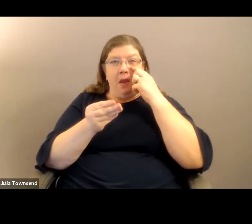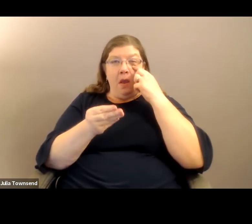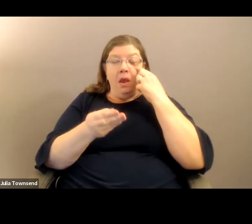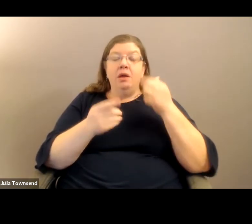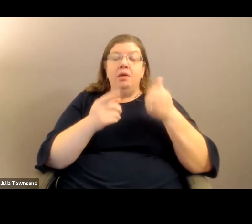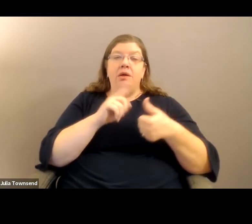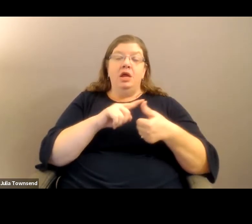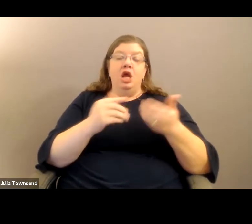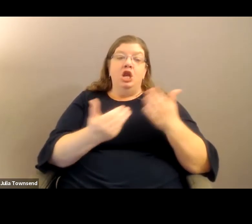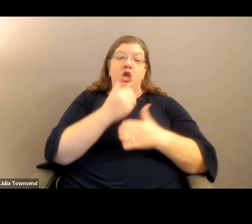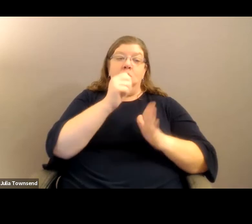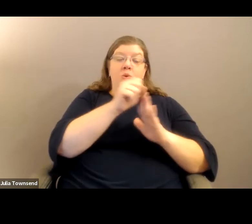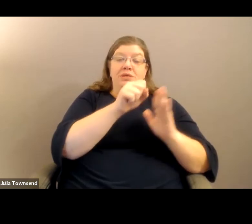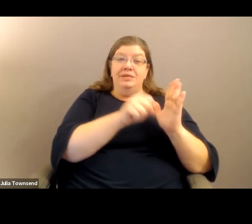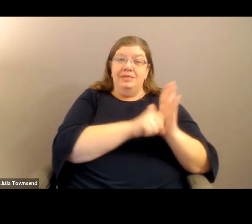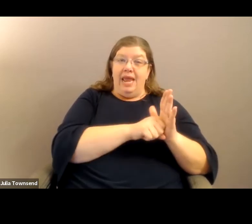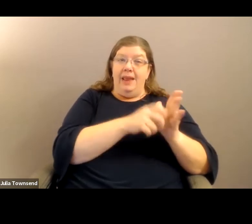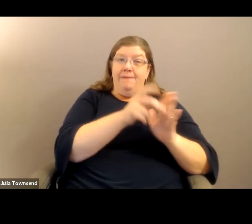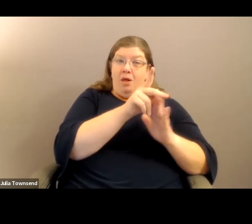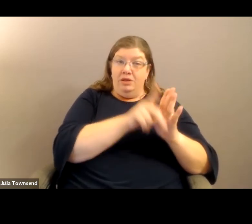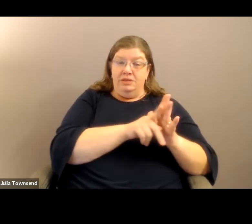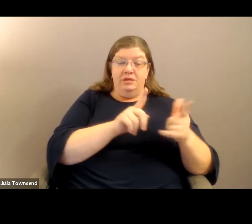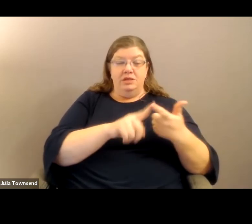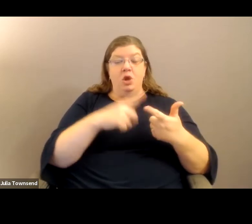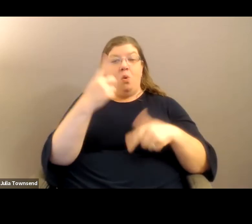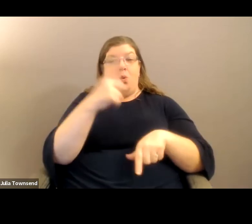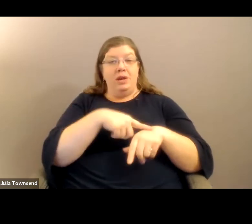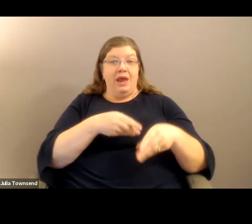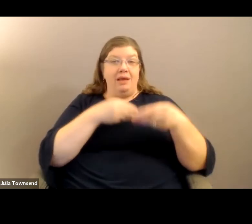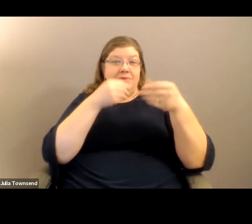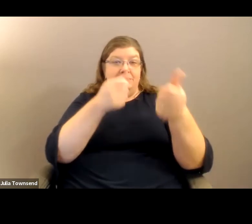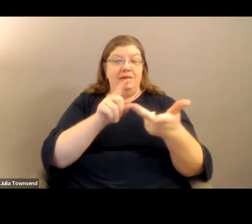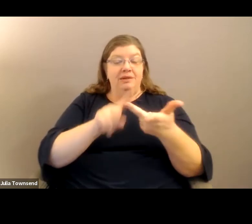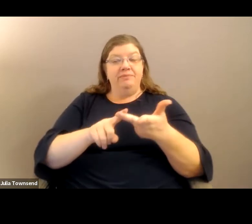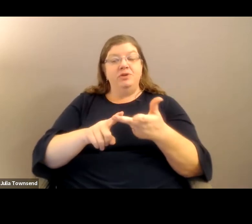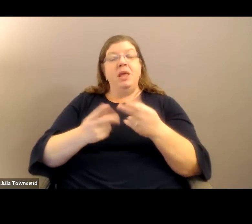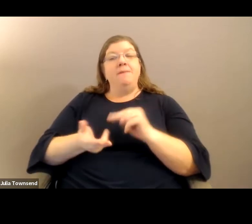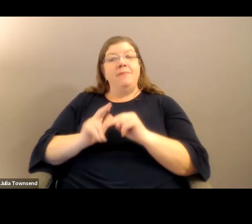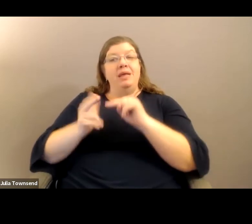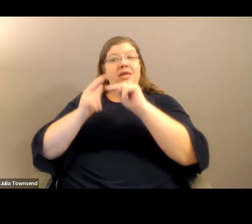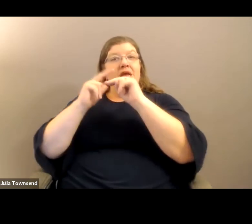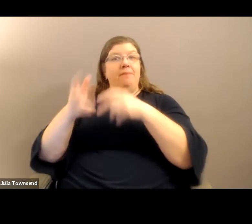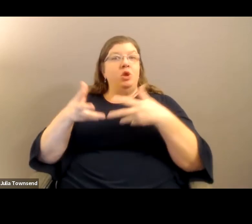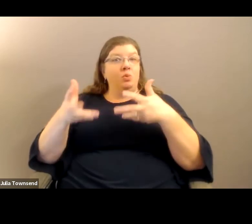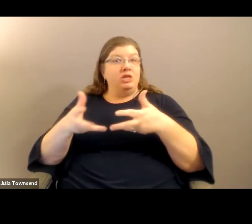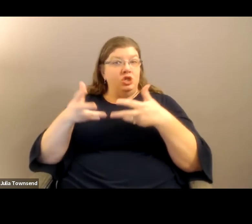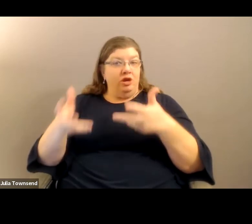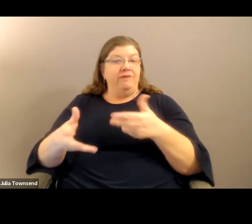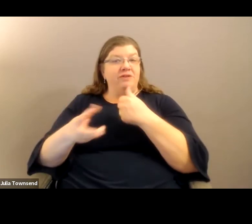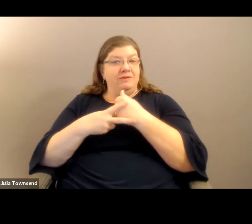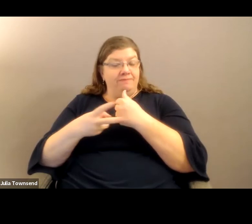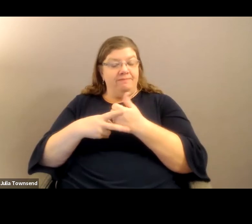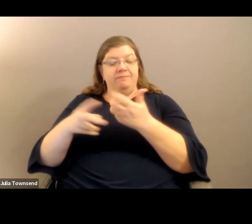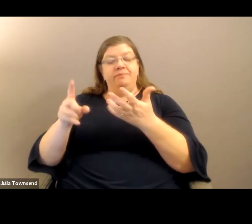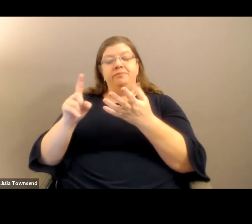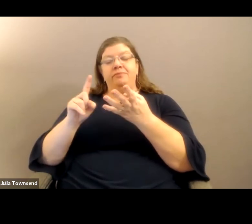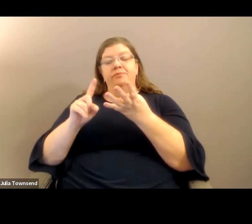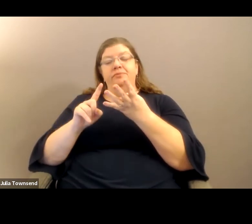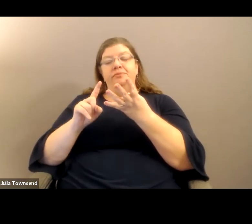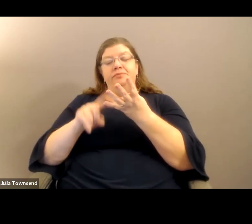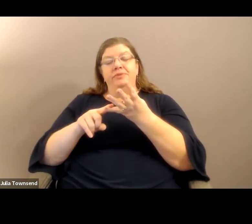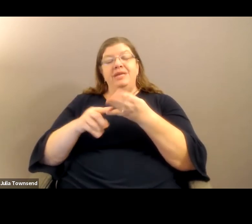policies, one-time spending, building up the reserves, reducing spending obligations,